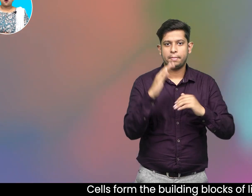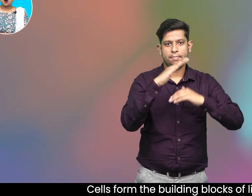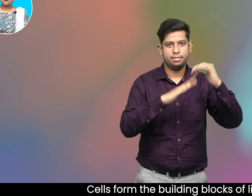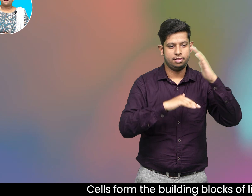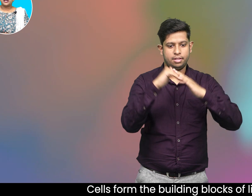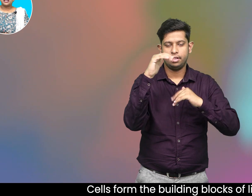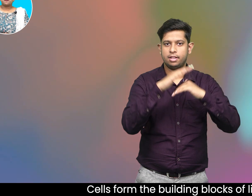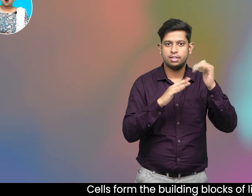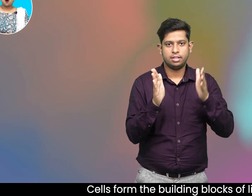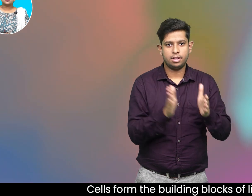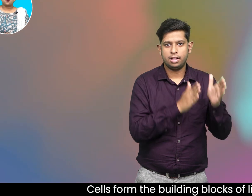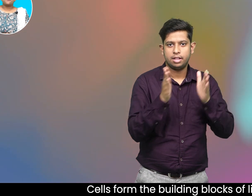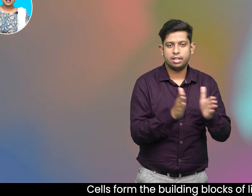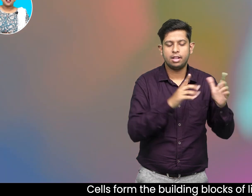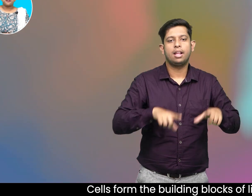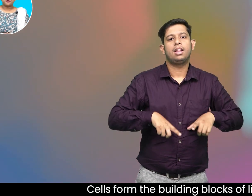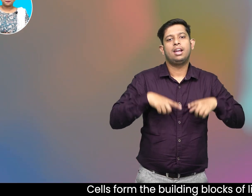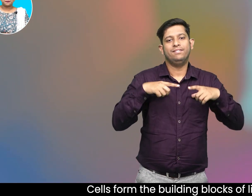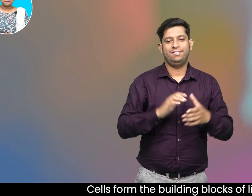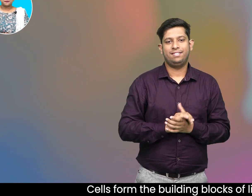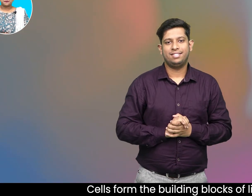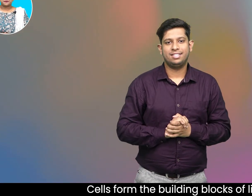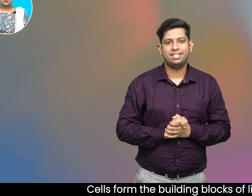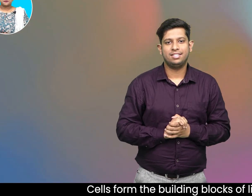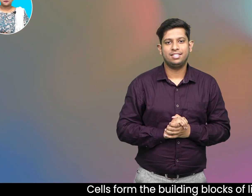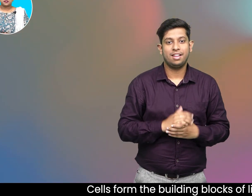cells form building blocks of life.